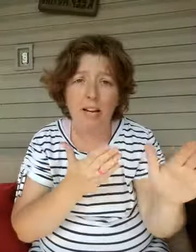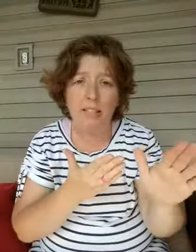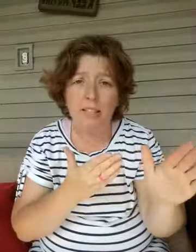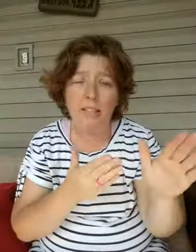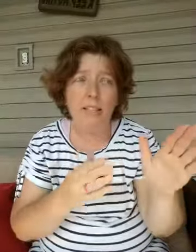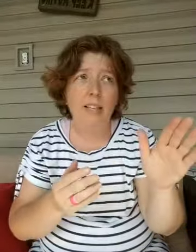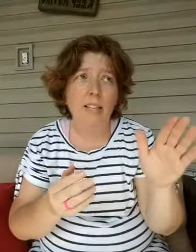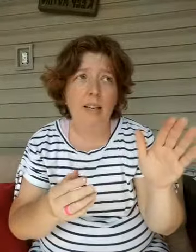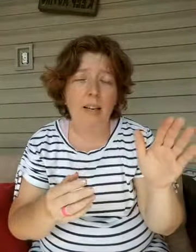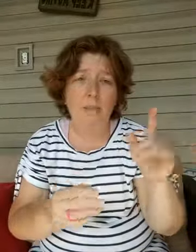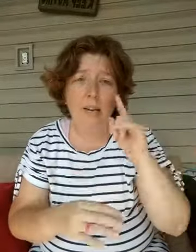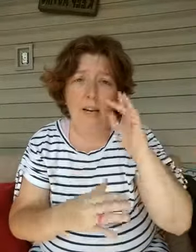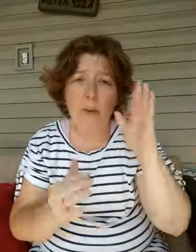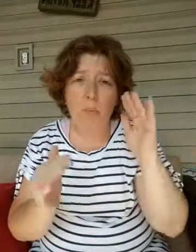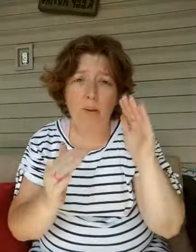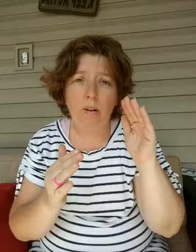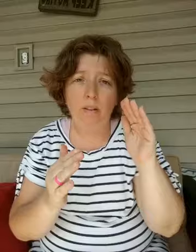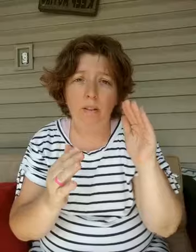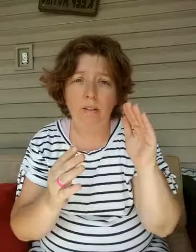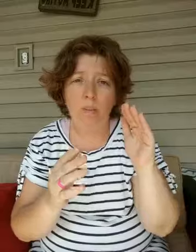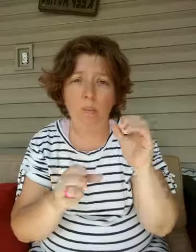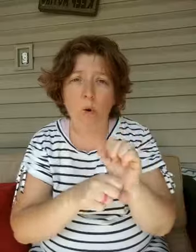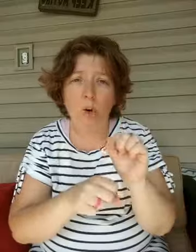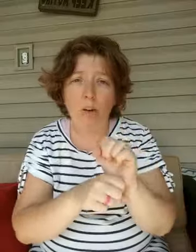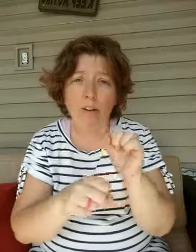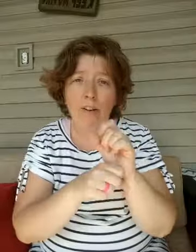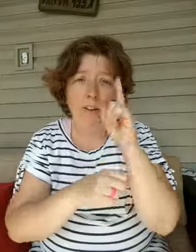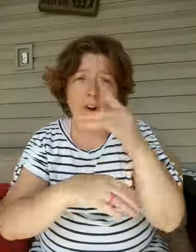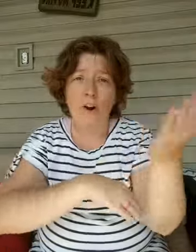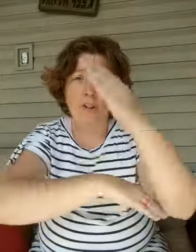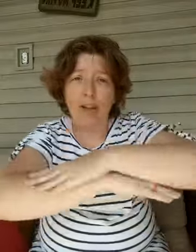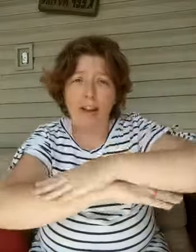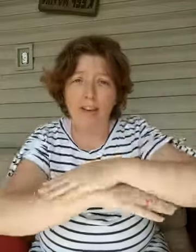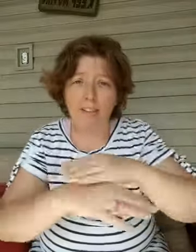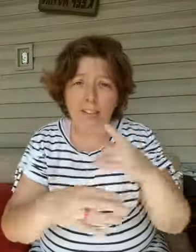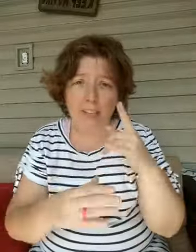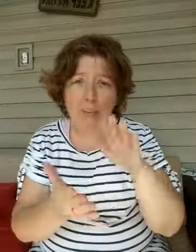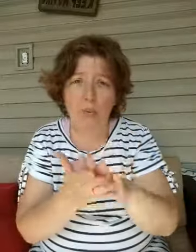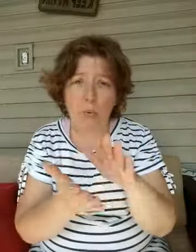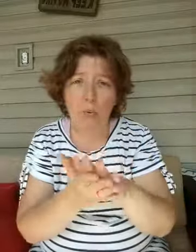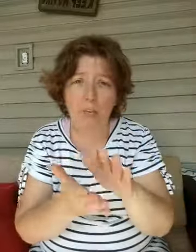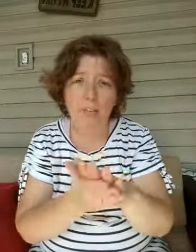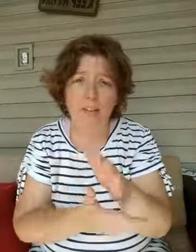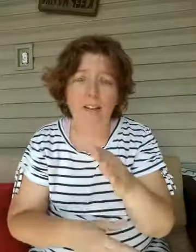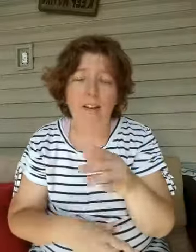nice that I hope will work all day at school,